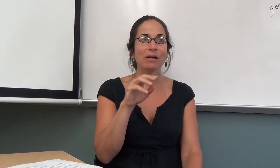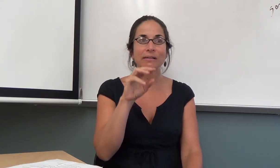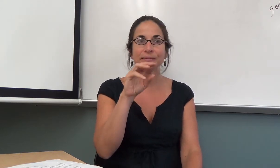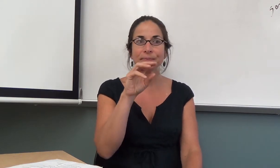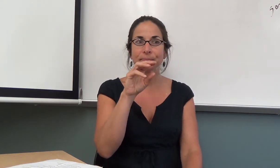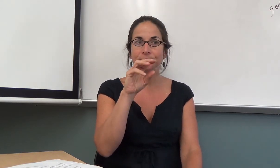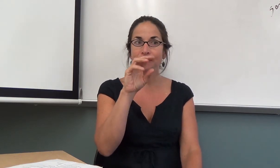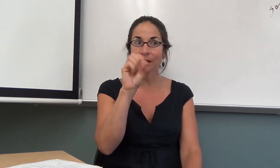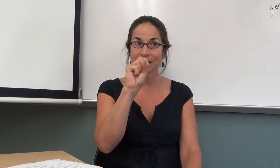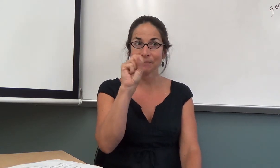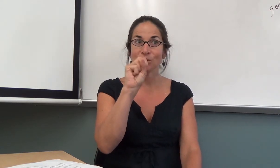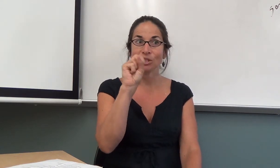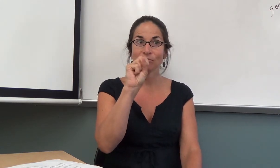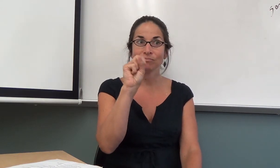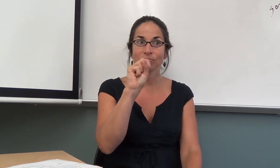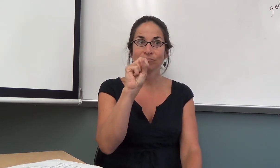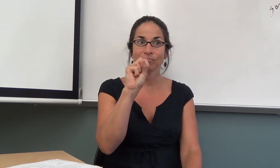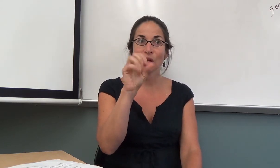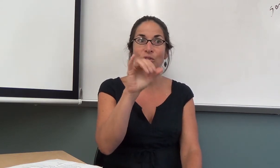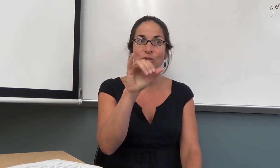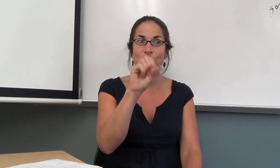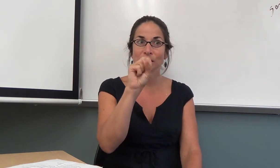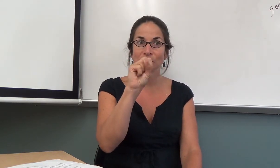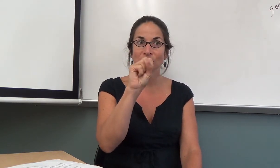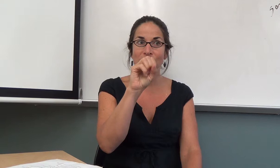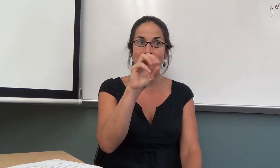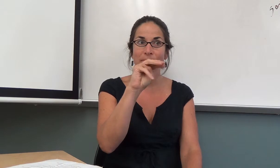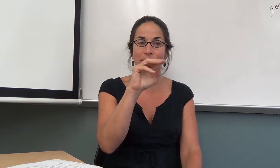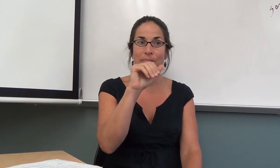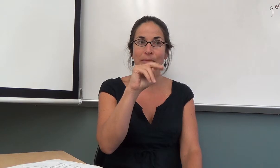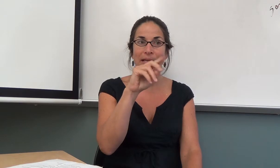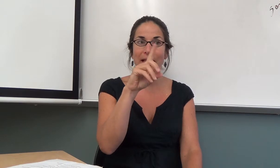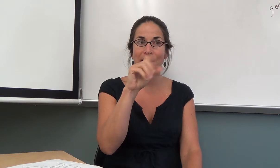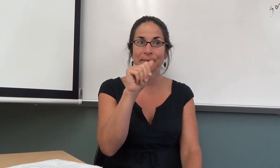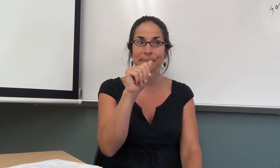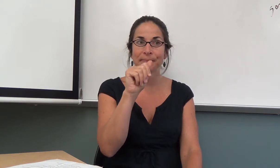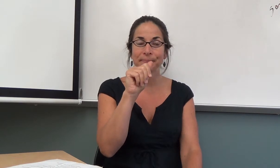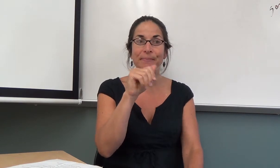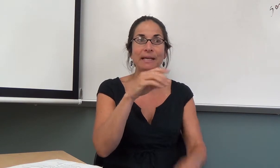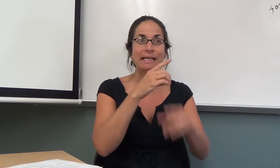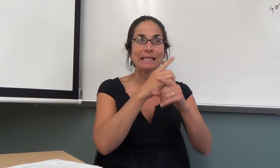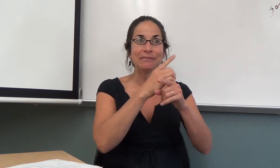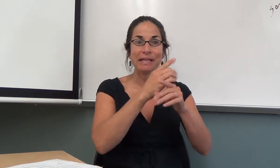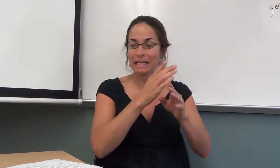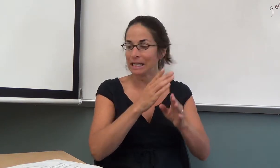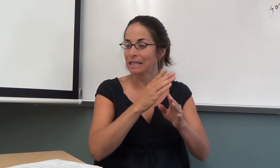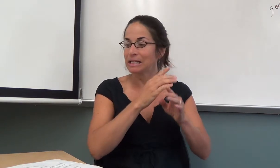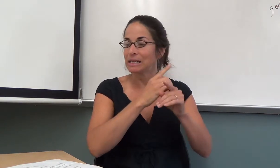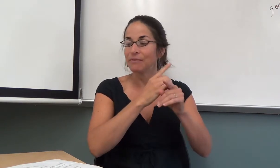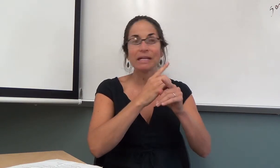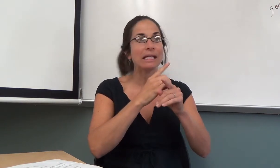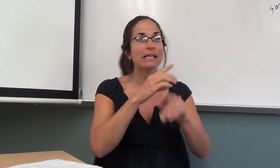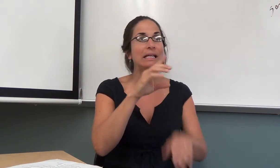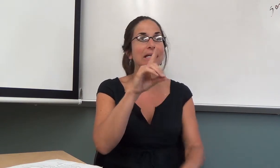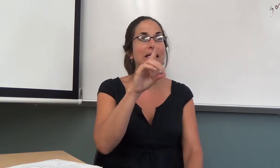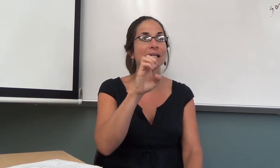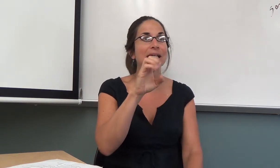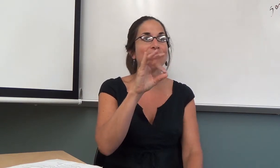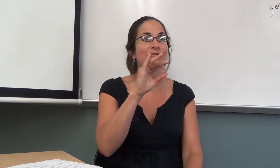subject. Good. Defended. Verb. Yes, nice job. Well done. Defended. Ginger, yes. It